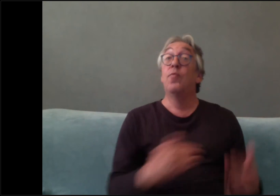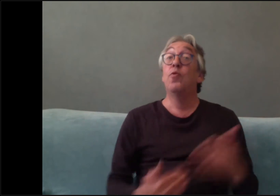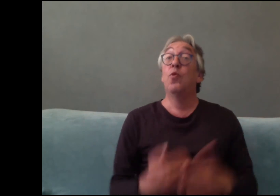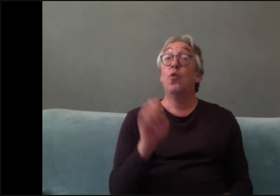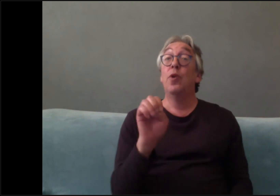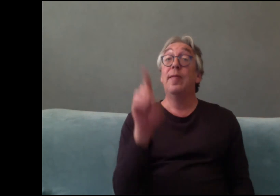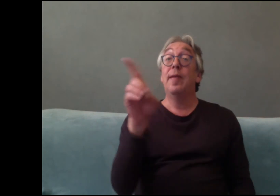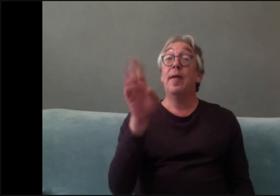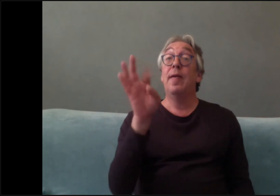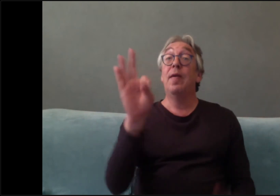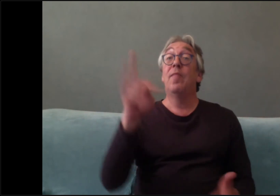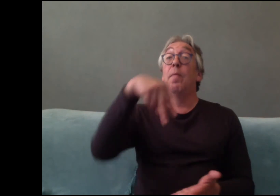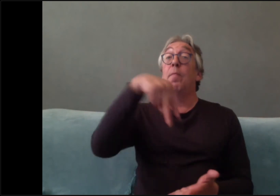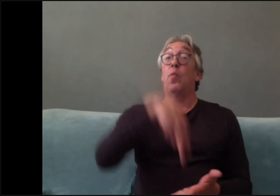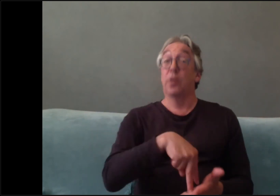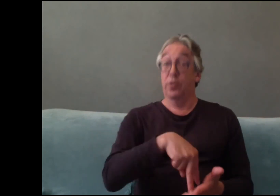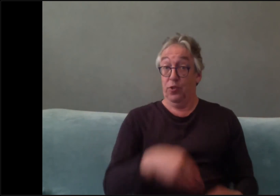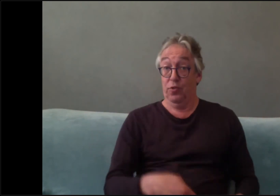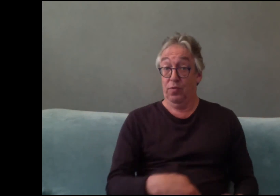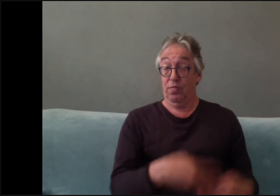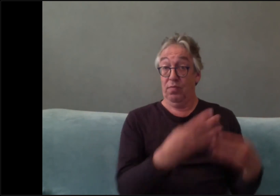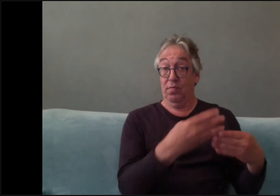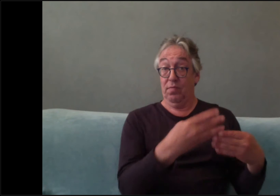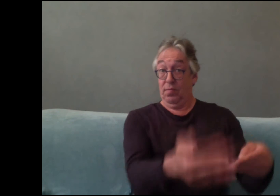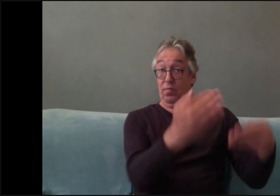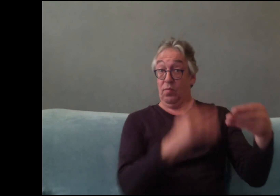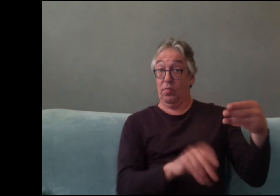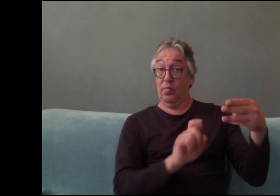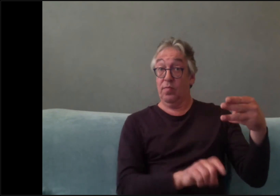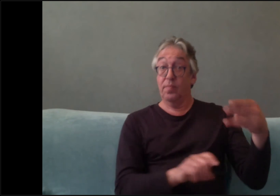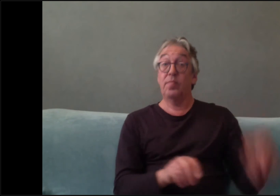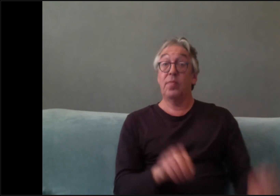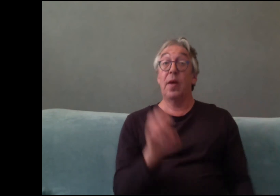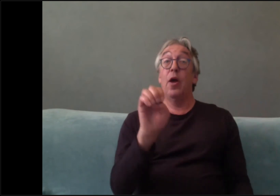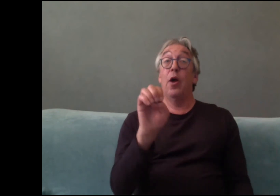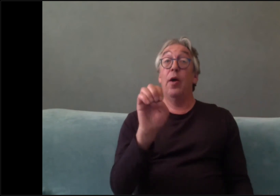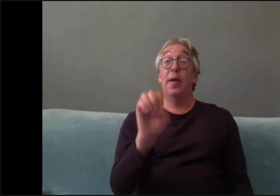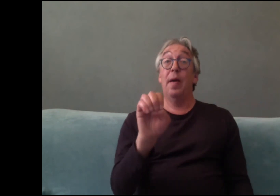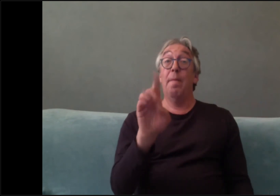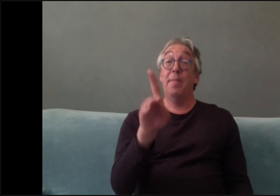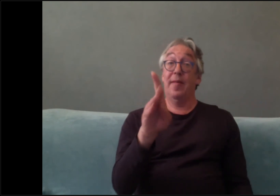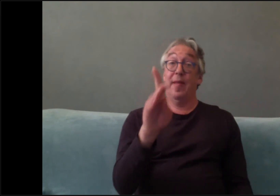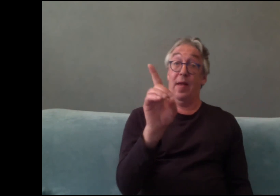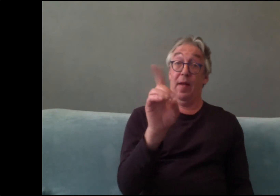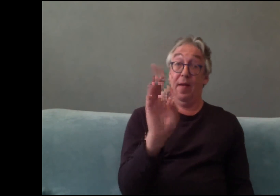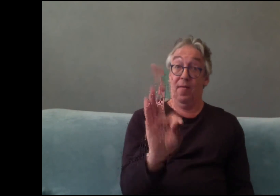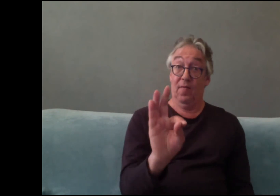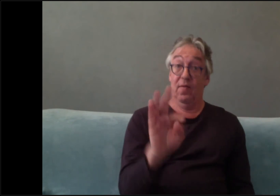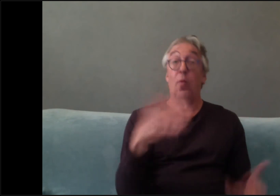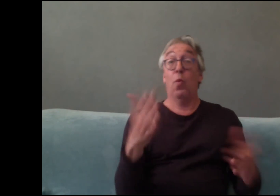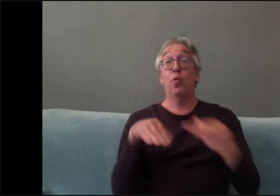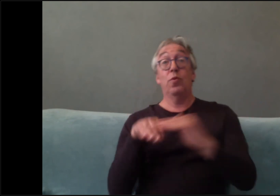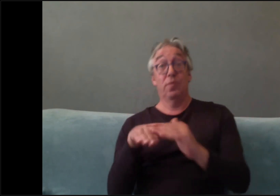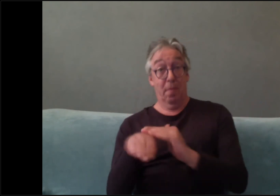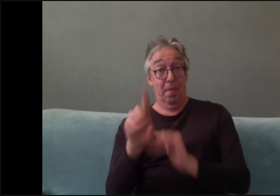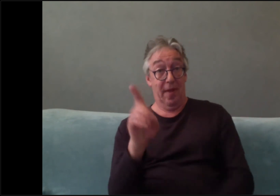for an accessible PDF format, and another one which is for a Word format in easy